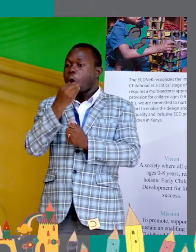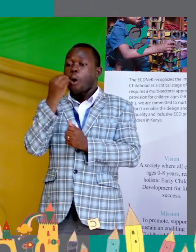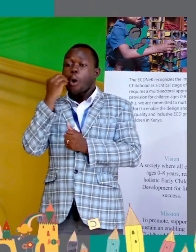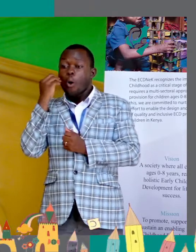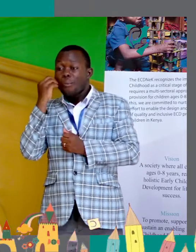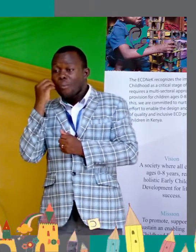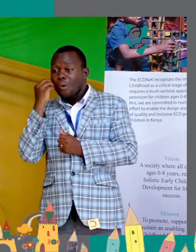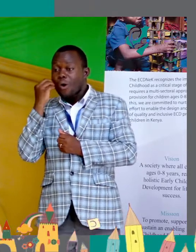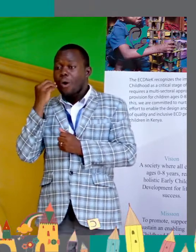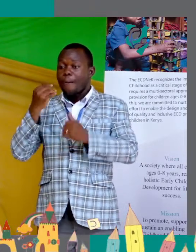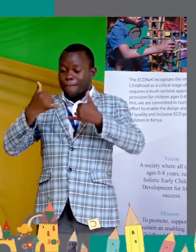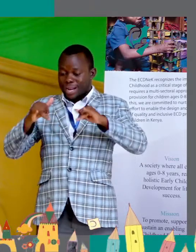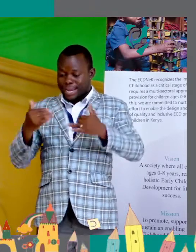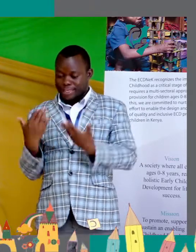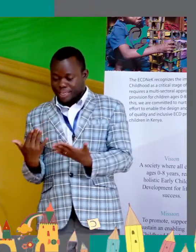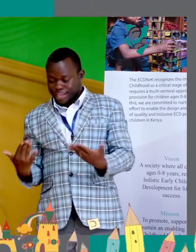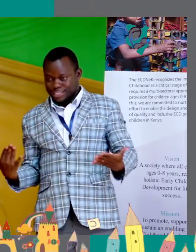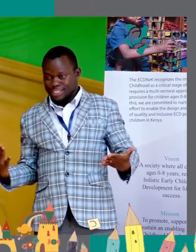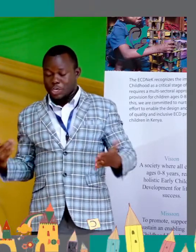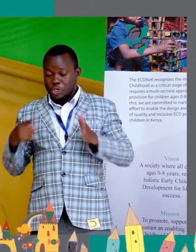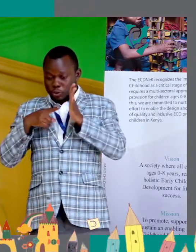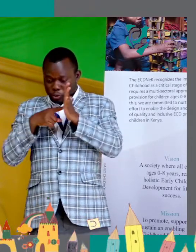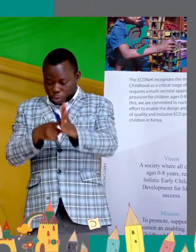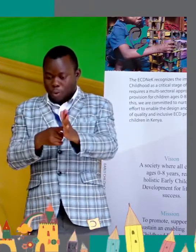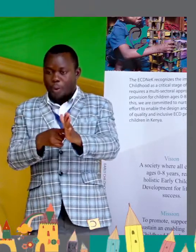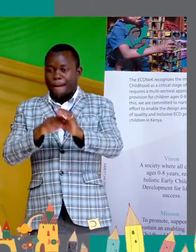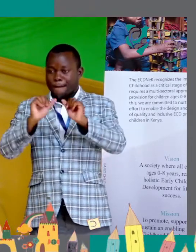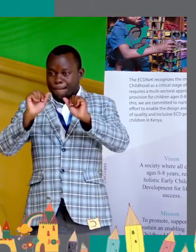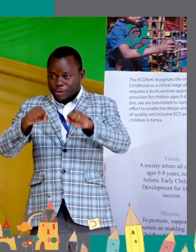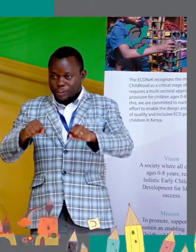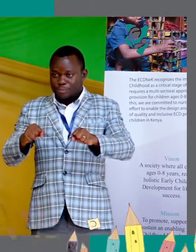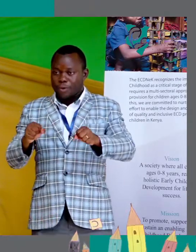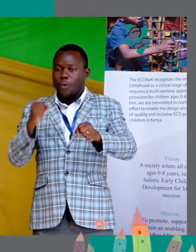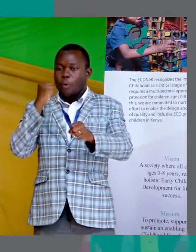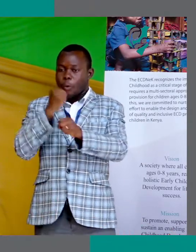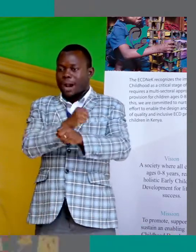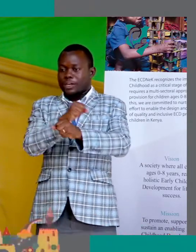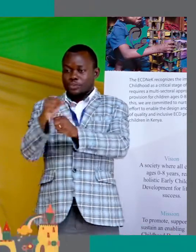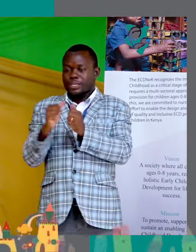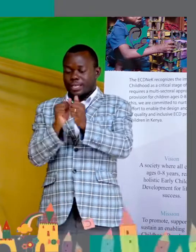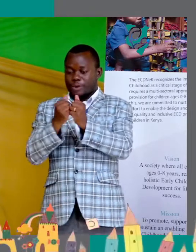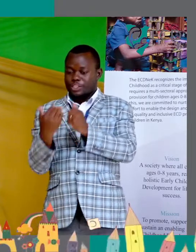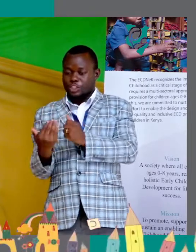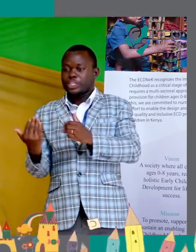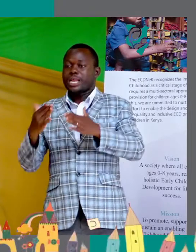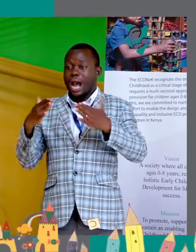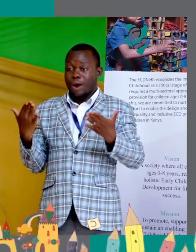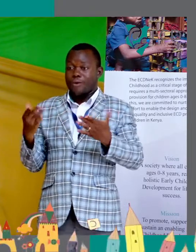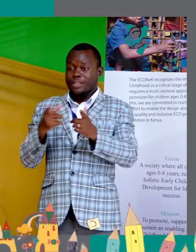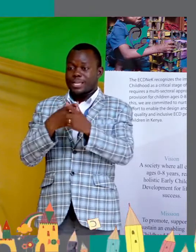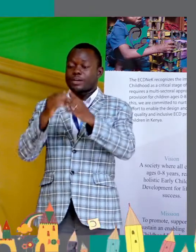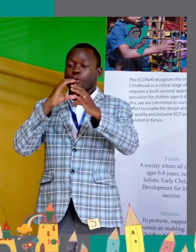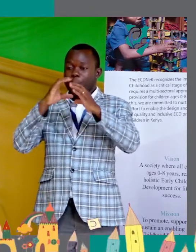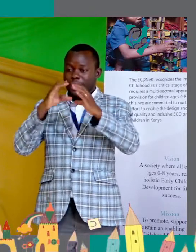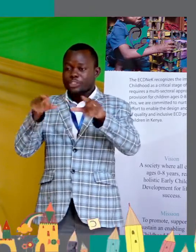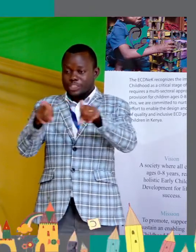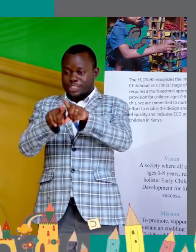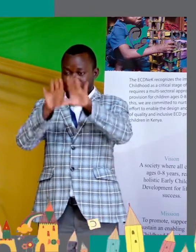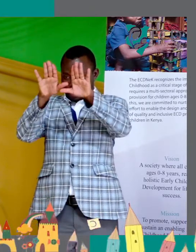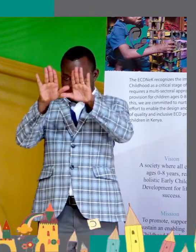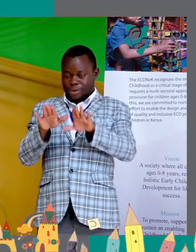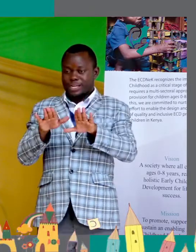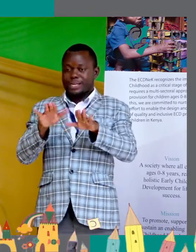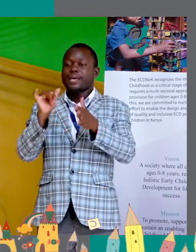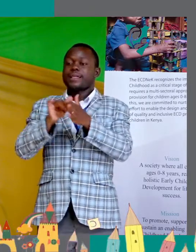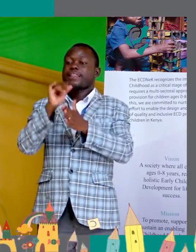to demonstrate to caregivers how they can engage with their children in age-appropriate play and communication. So those are things that they've